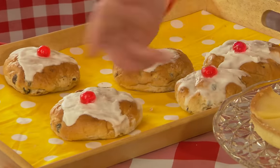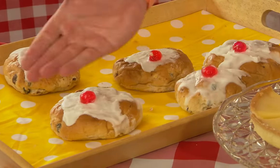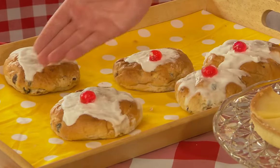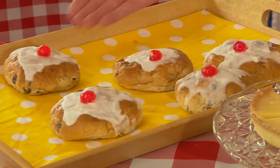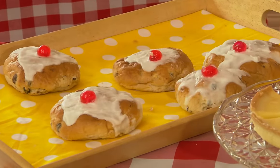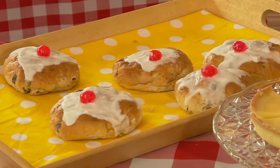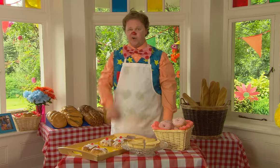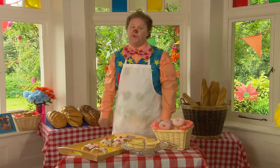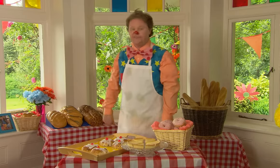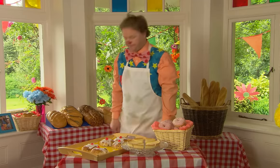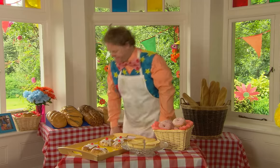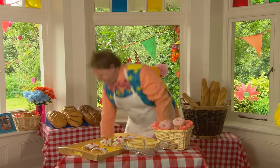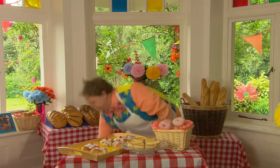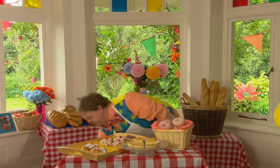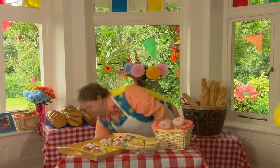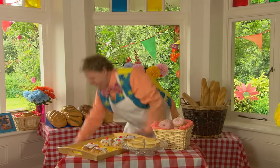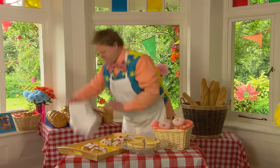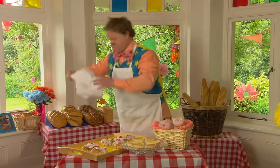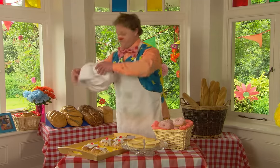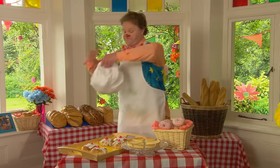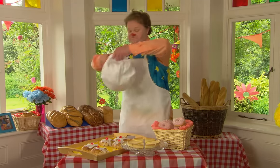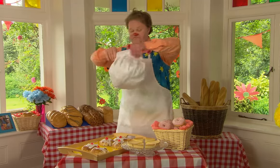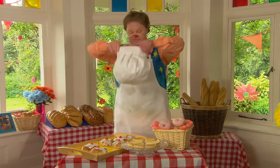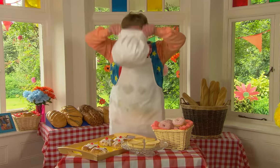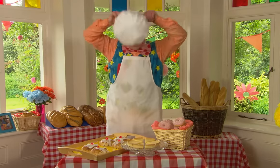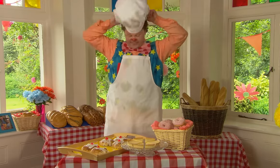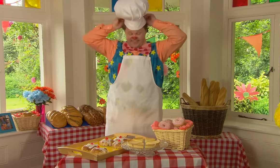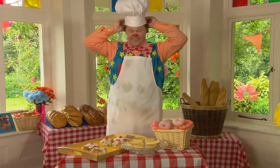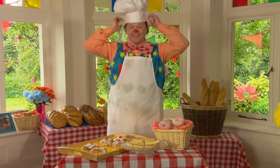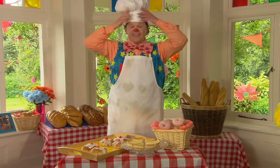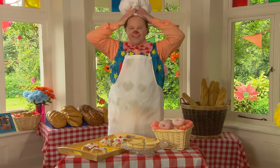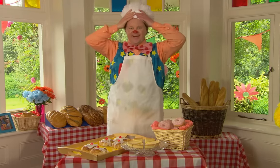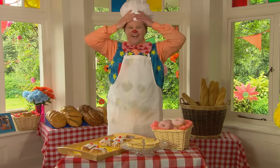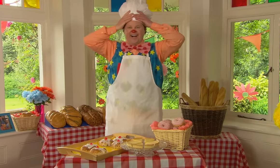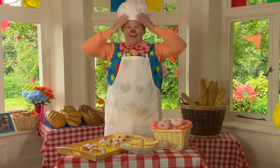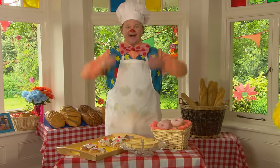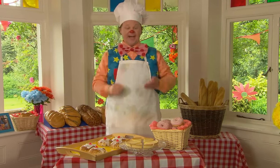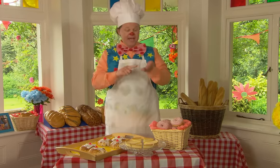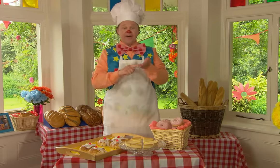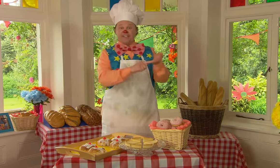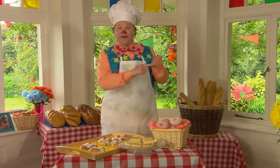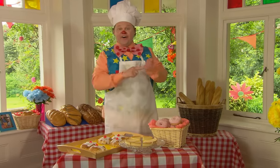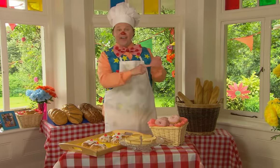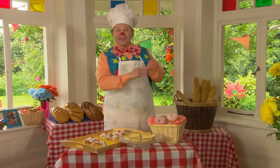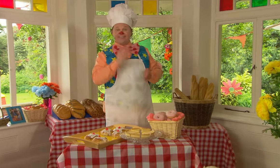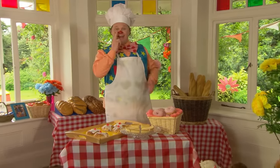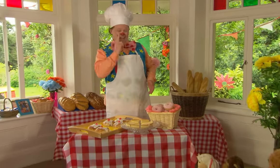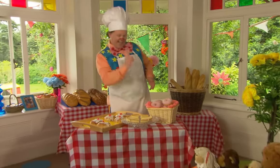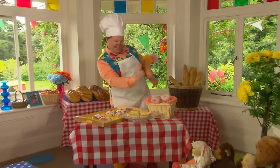I know. Who's going to buy your comet buns, Mr. Tumble? The toys!